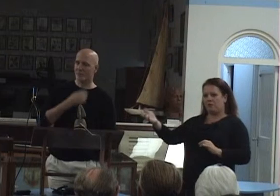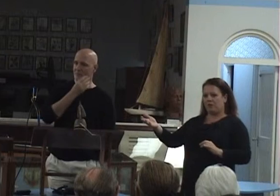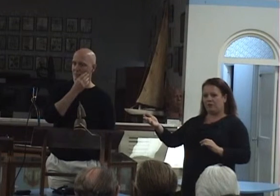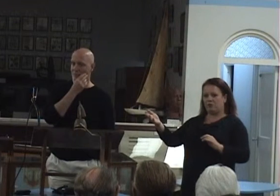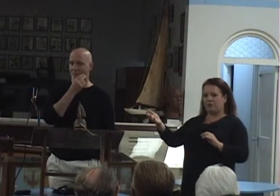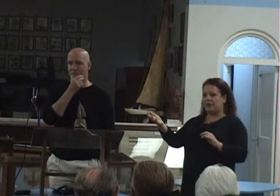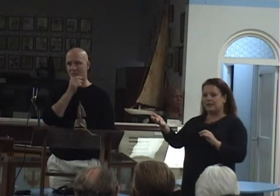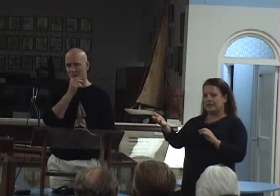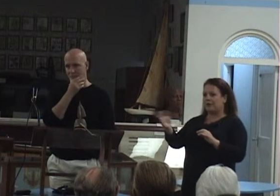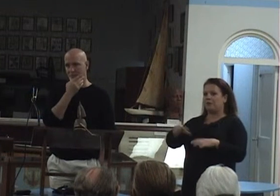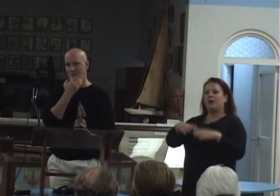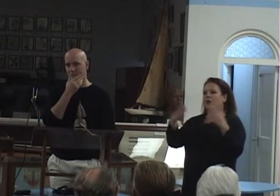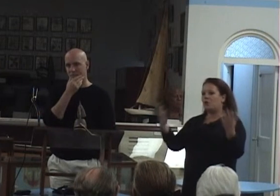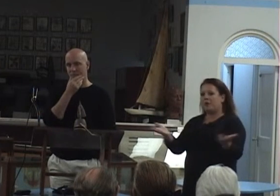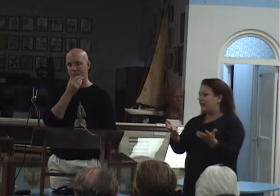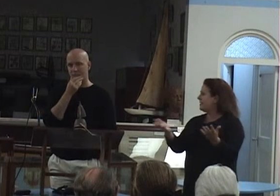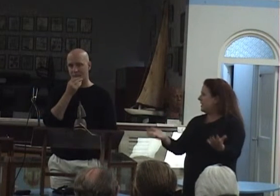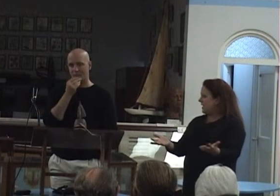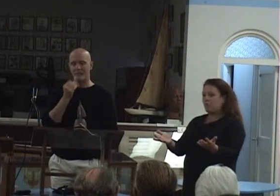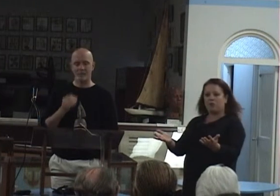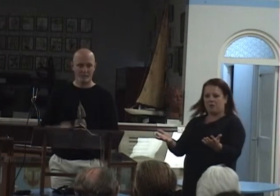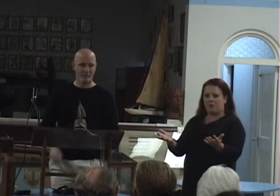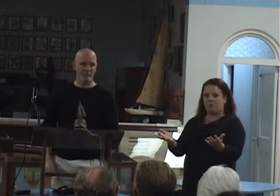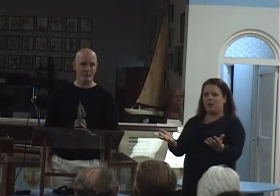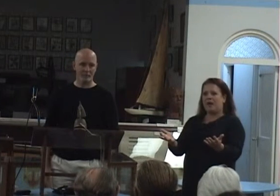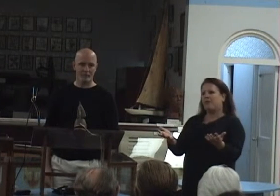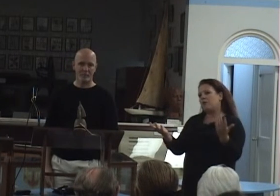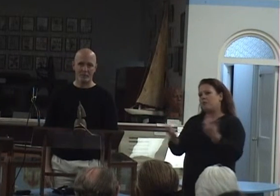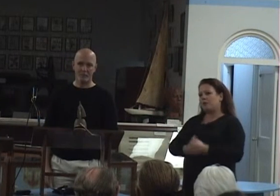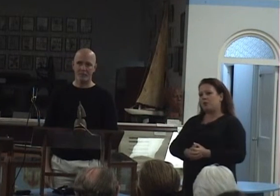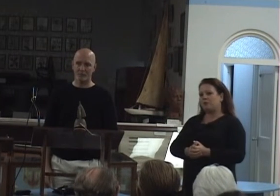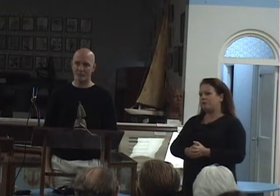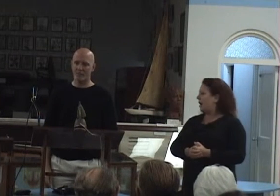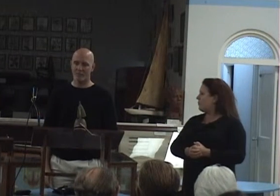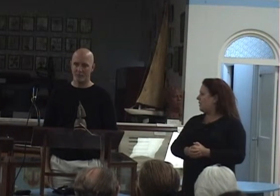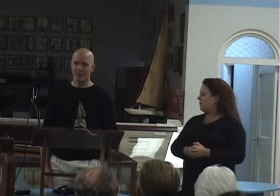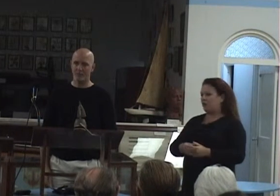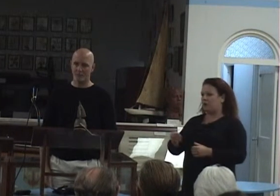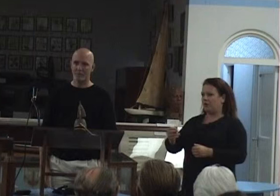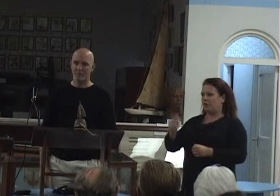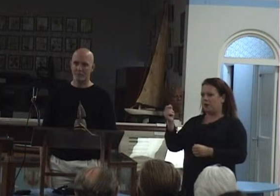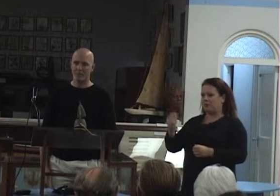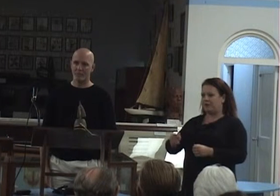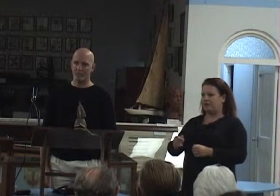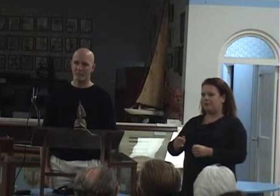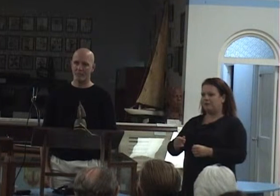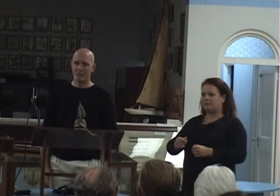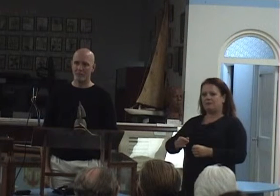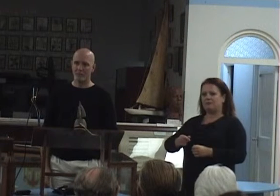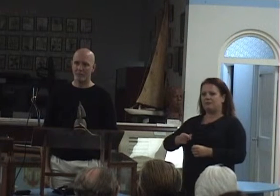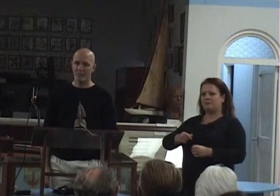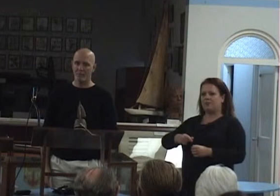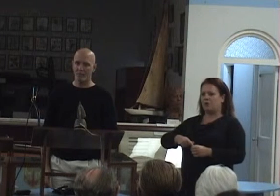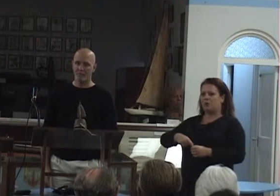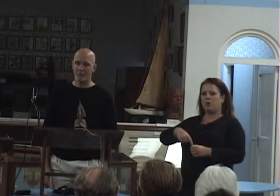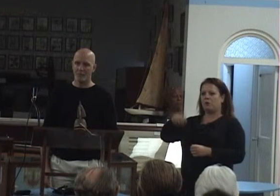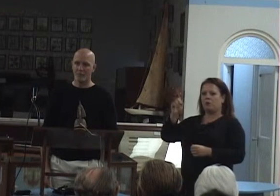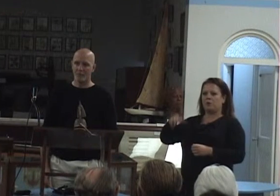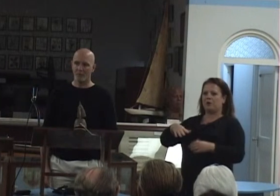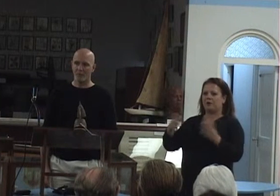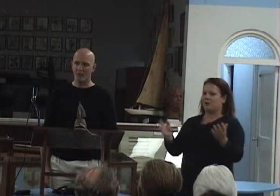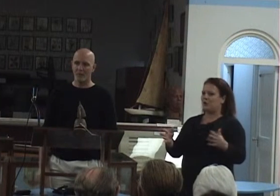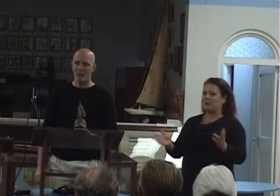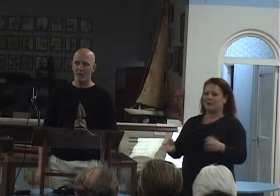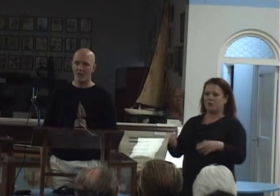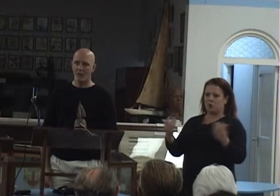have to be a very brave soul to get to them. Nobody has a name for them, and they probably weren't operating for very long. They're probably, quick